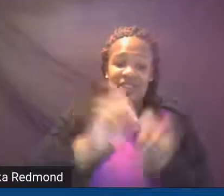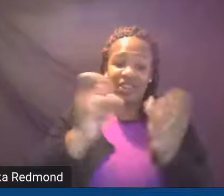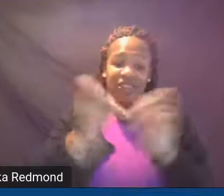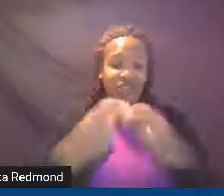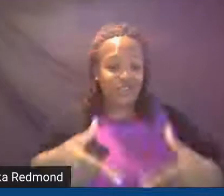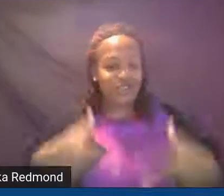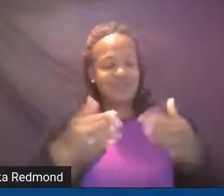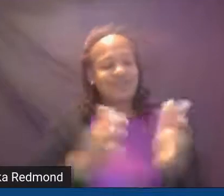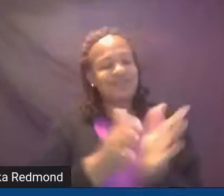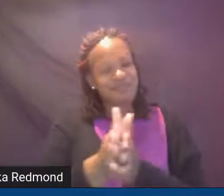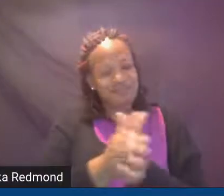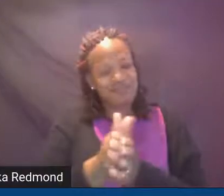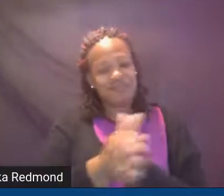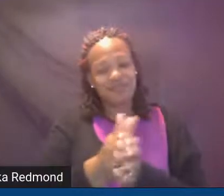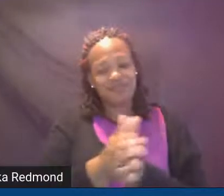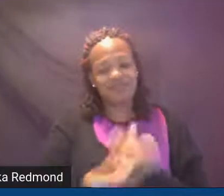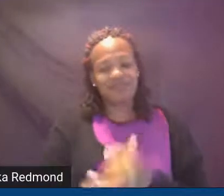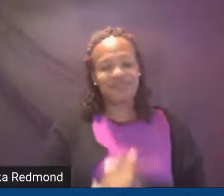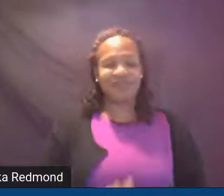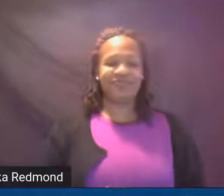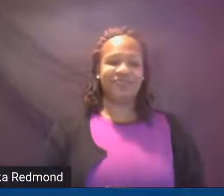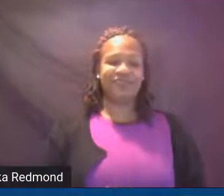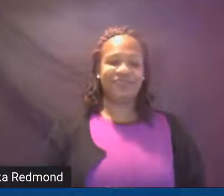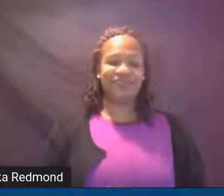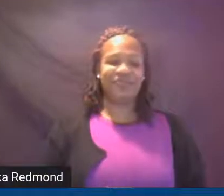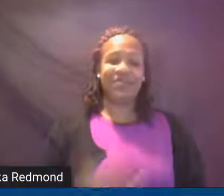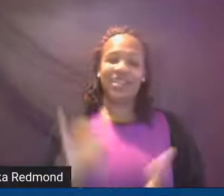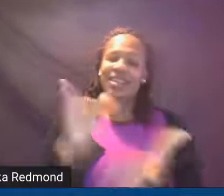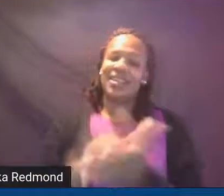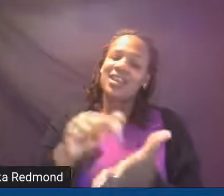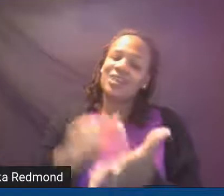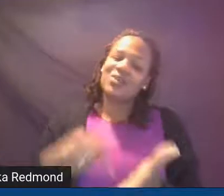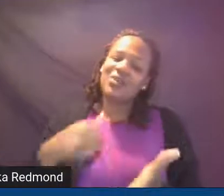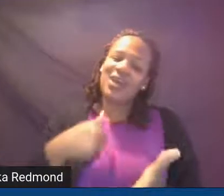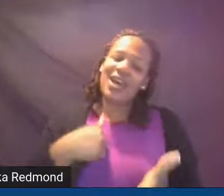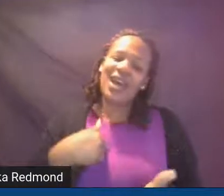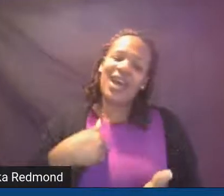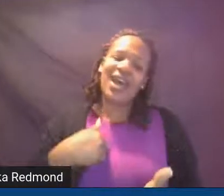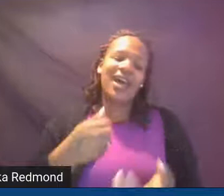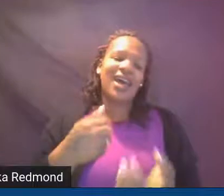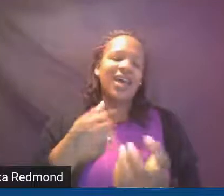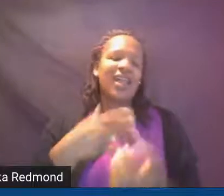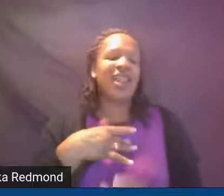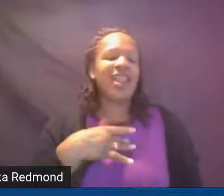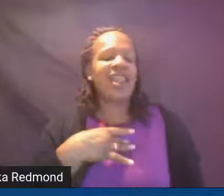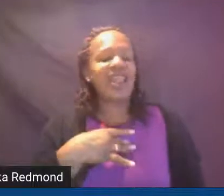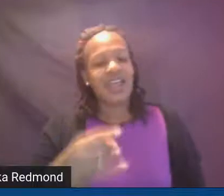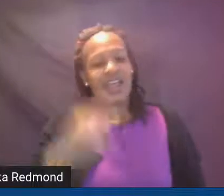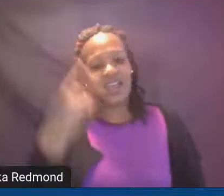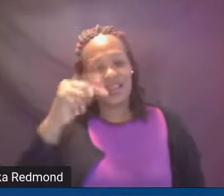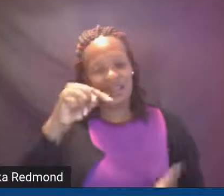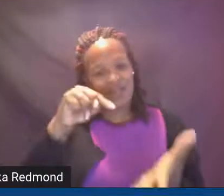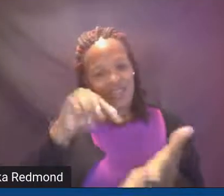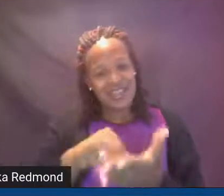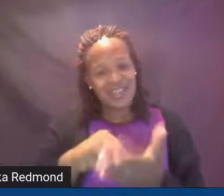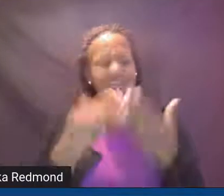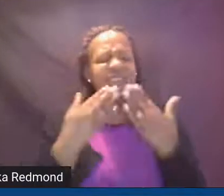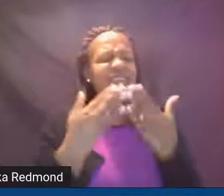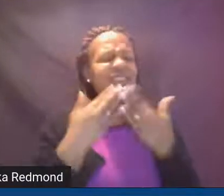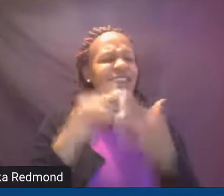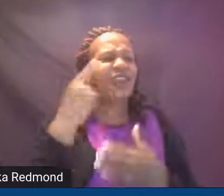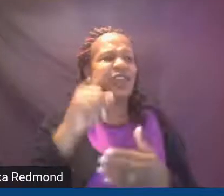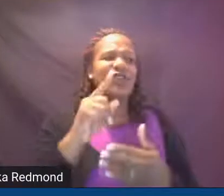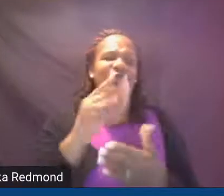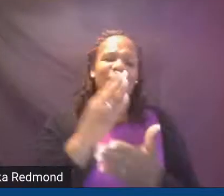Yes, that's what I really like about this conversation. I've been learning a lot, so thank you for some of those great